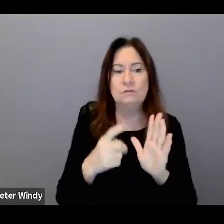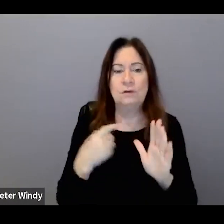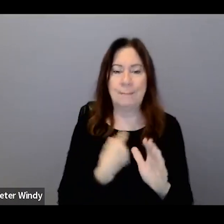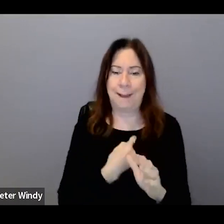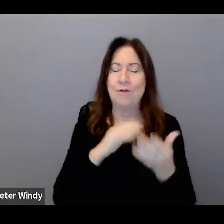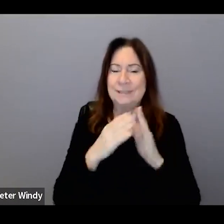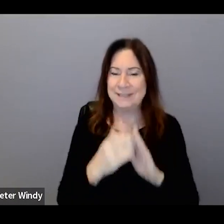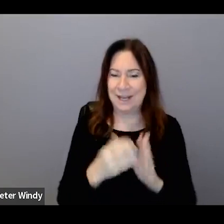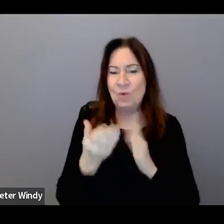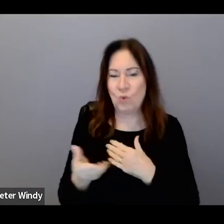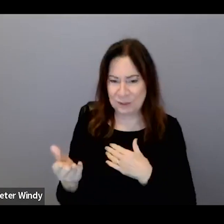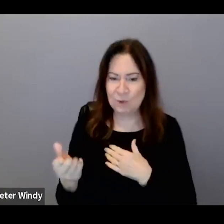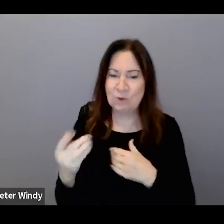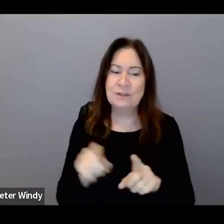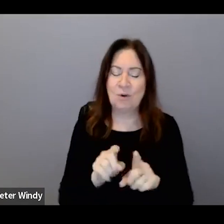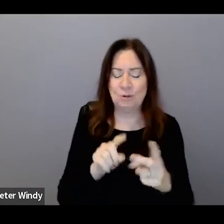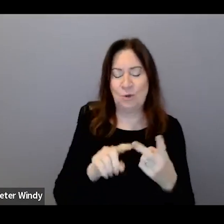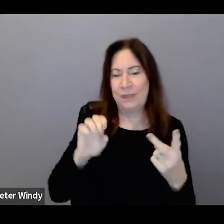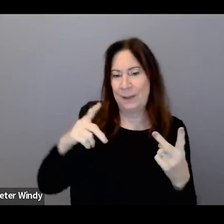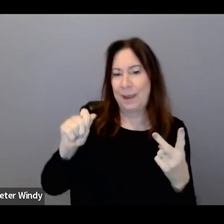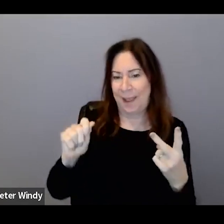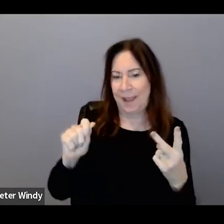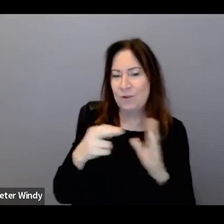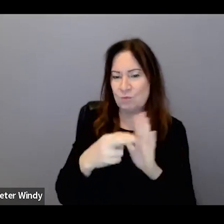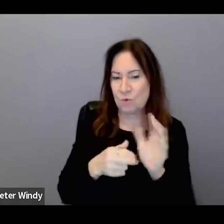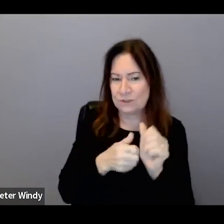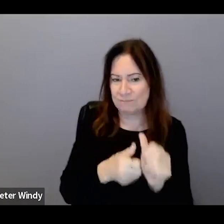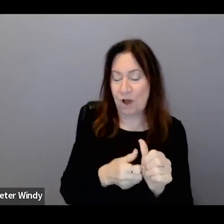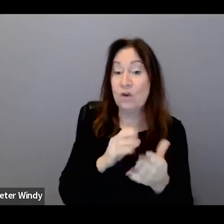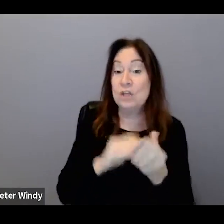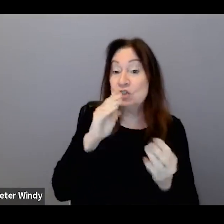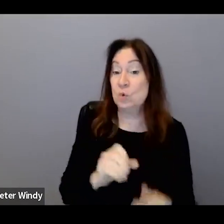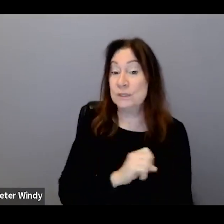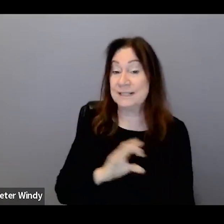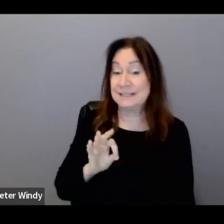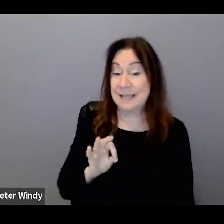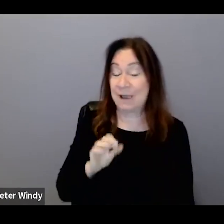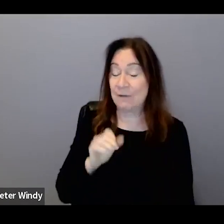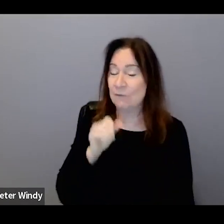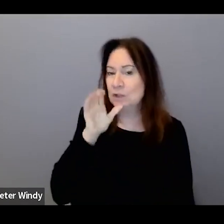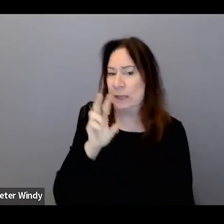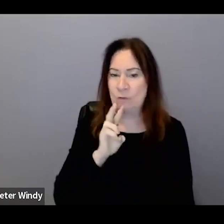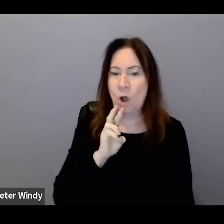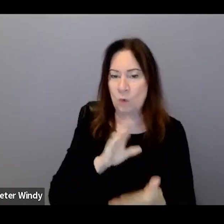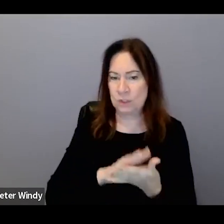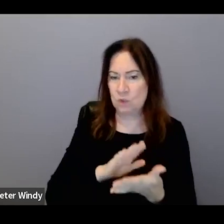Water Resources and the EPA. And again, students and staff are not consuming the water. A few messages